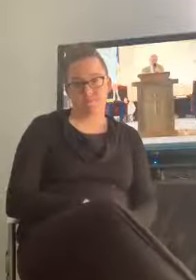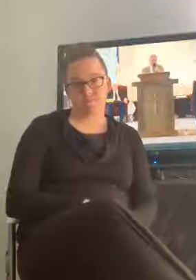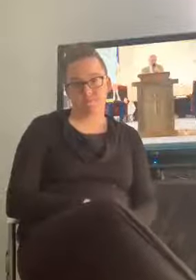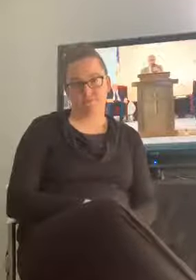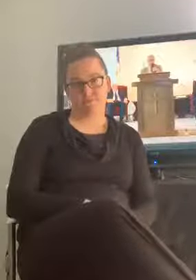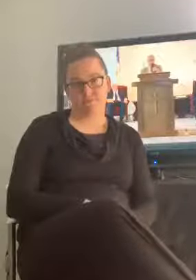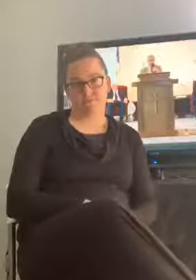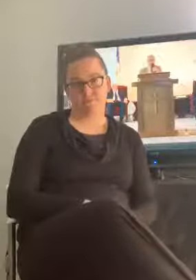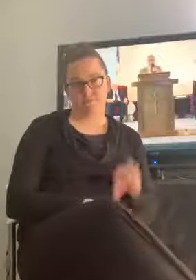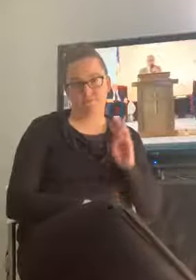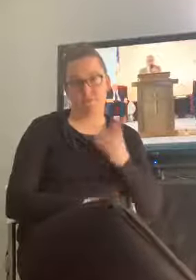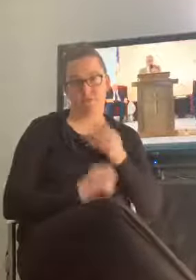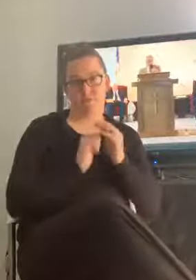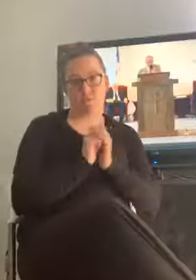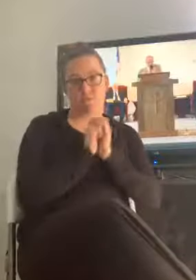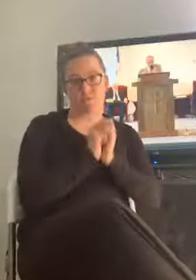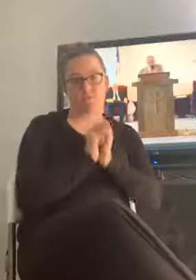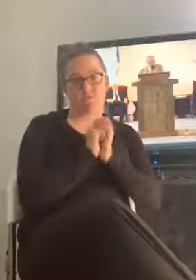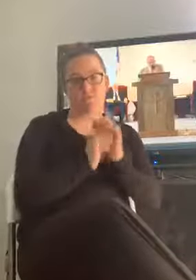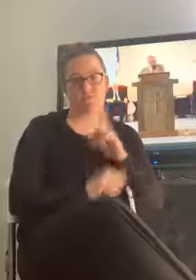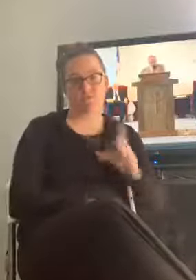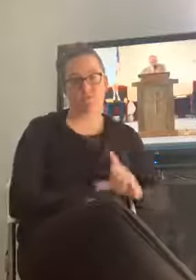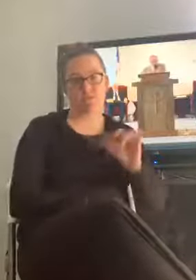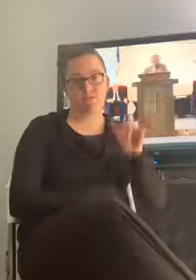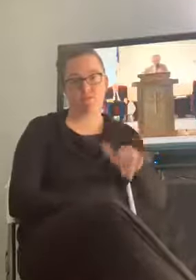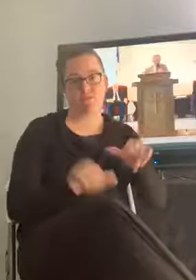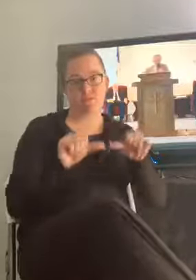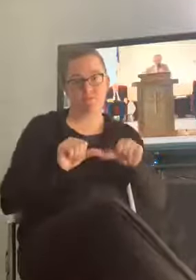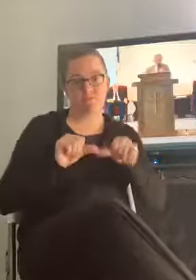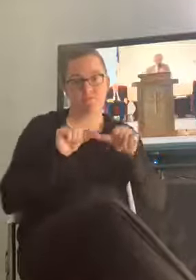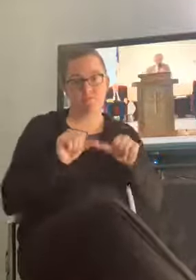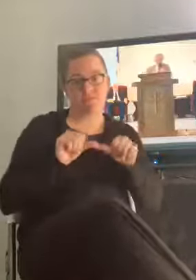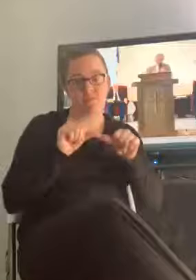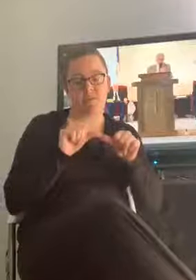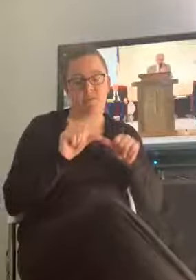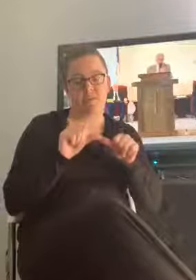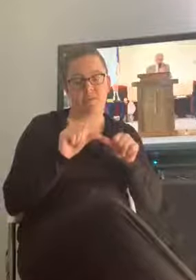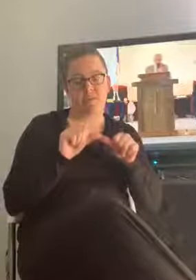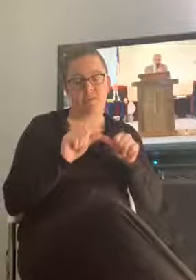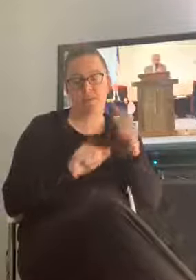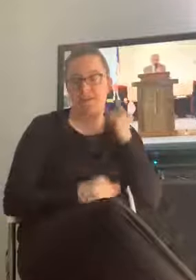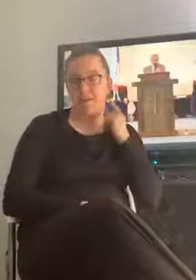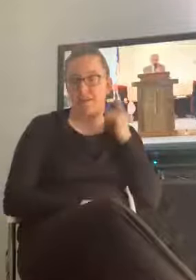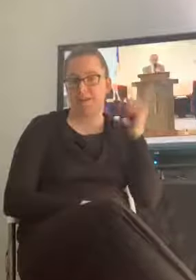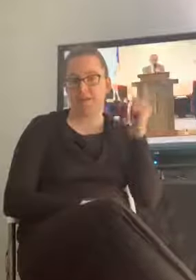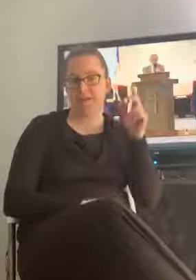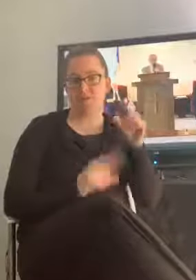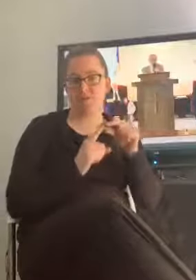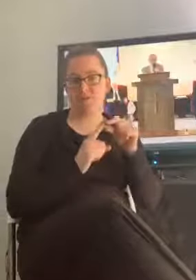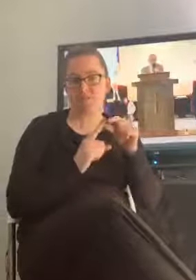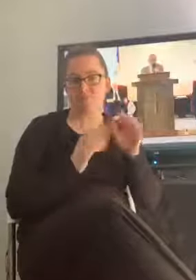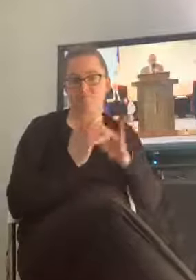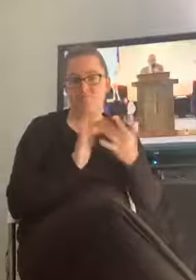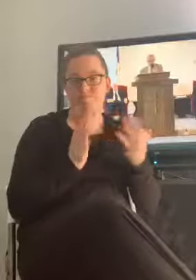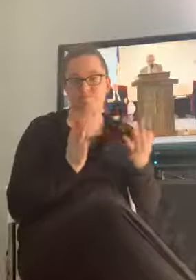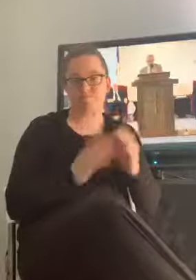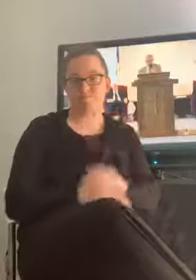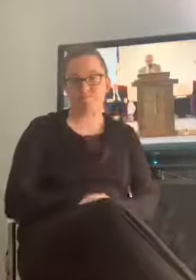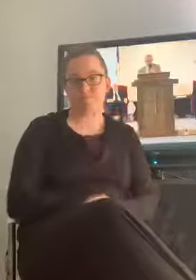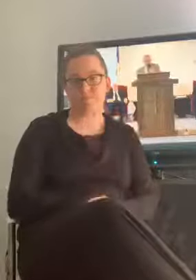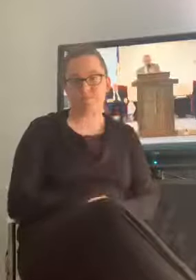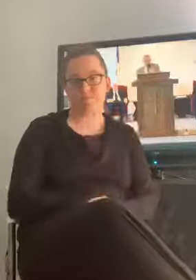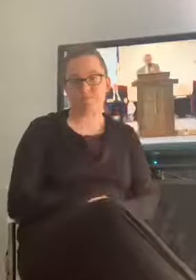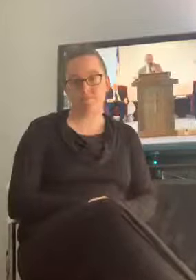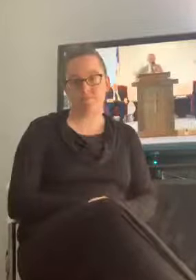able to still worship the Lord, able to hear His word, and that's so important in these days that we live